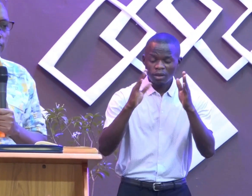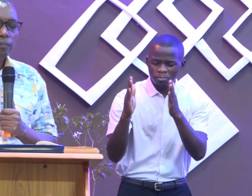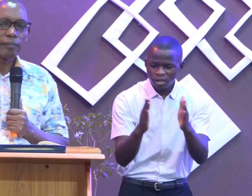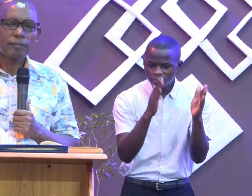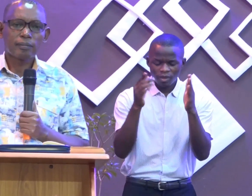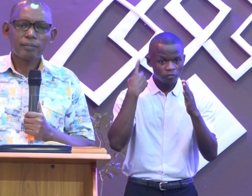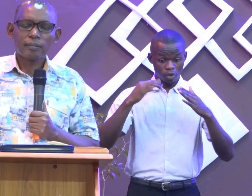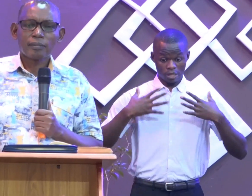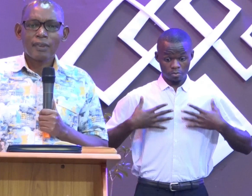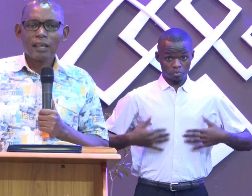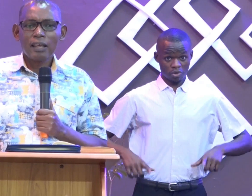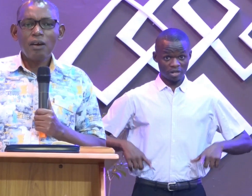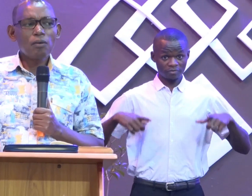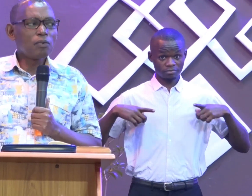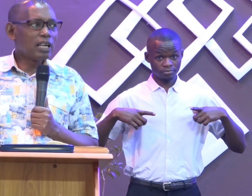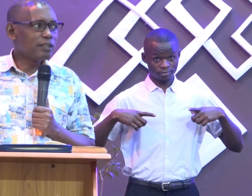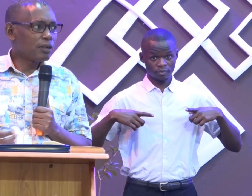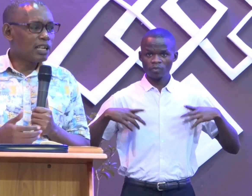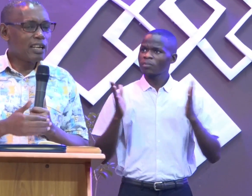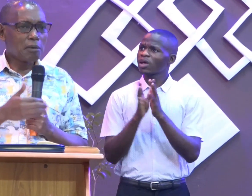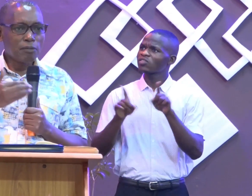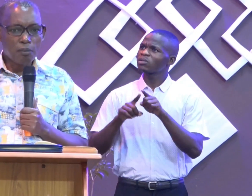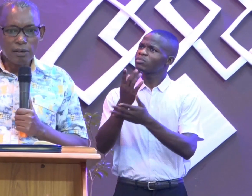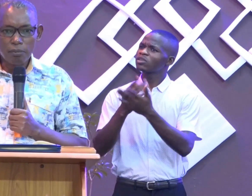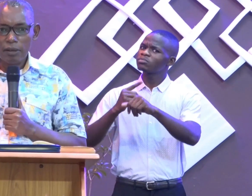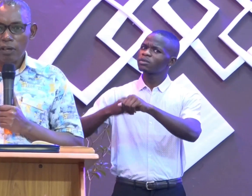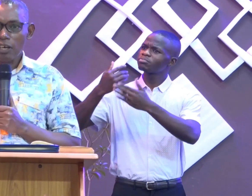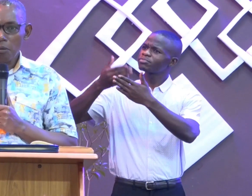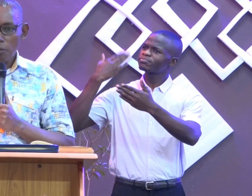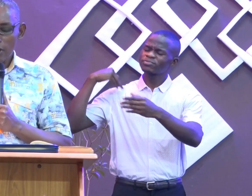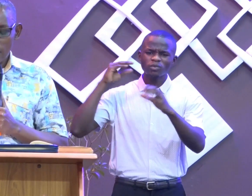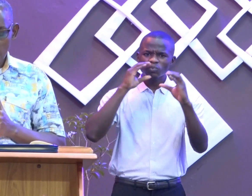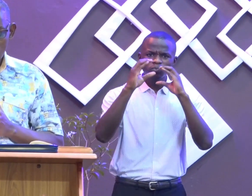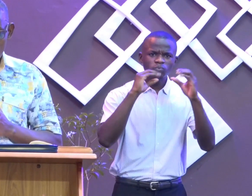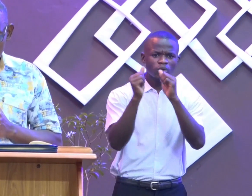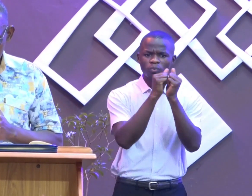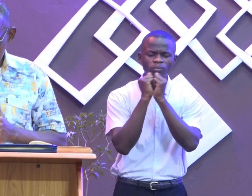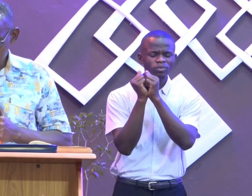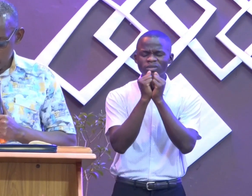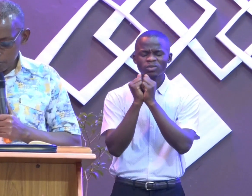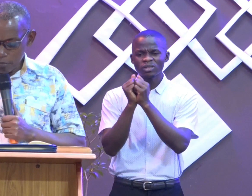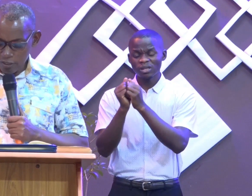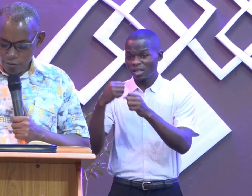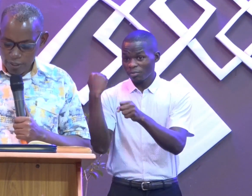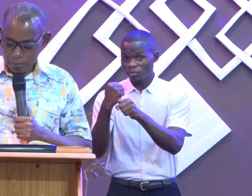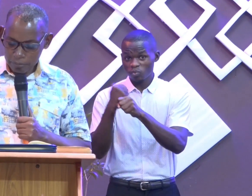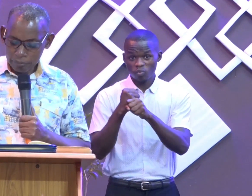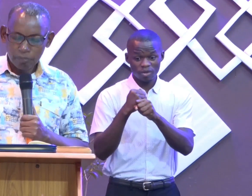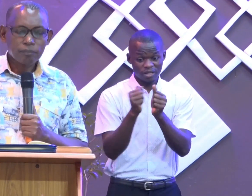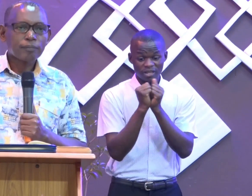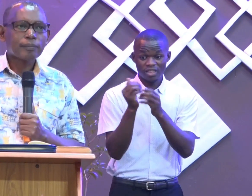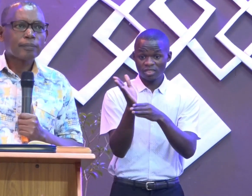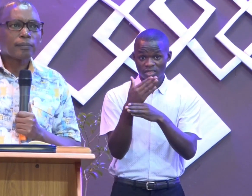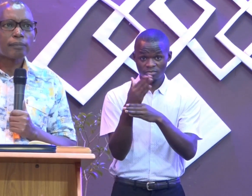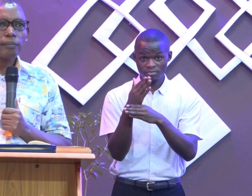much on planning for the physical life. Era olumu nali njogera n'abamu ku bantu benkola nabo mu buweereza bwa David's discipleship ministry. And one